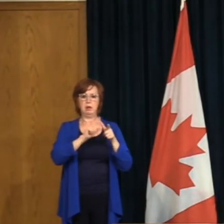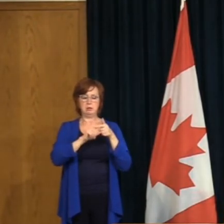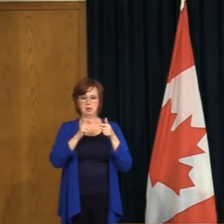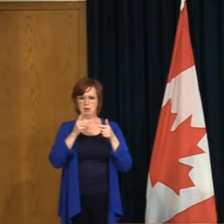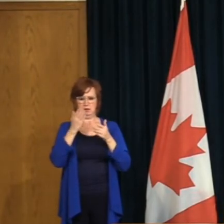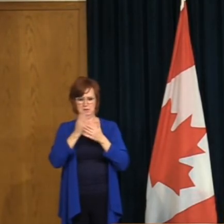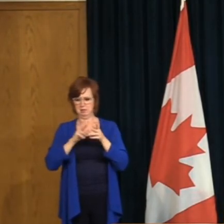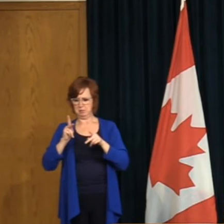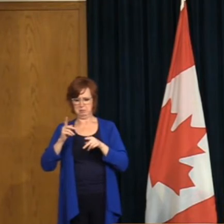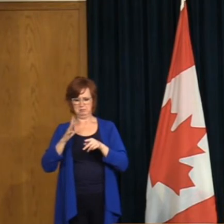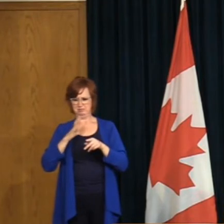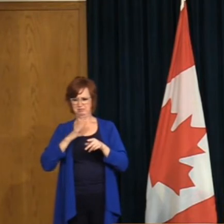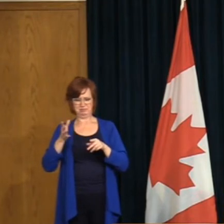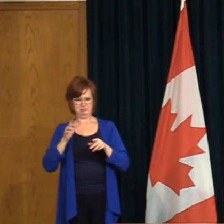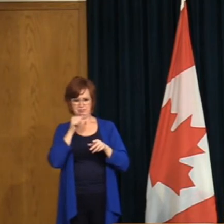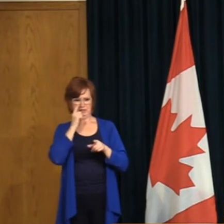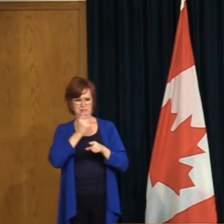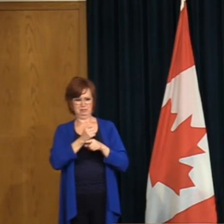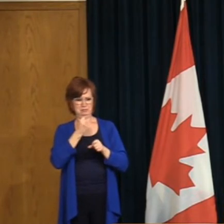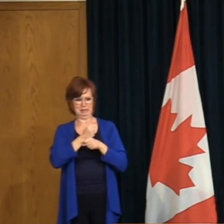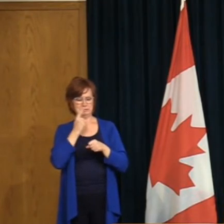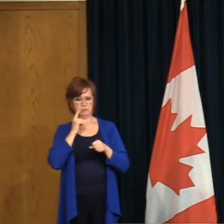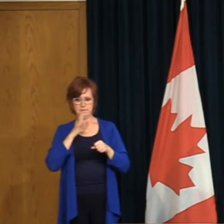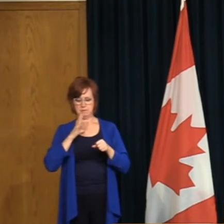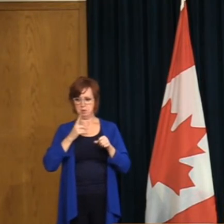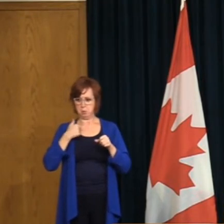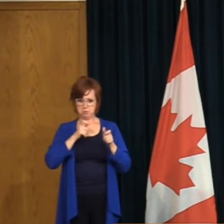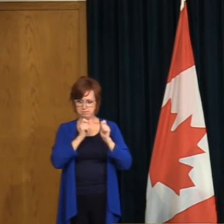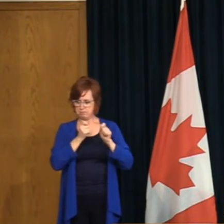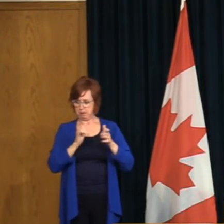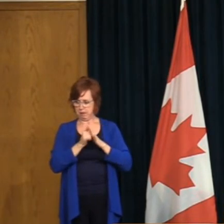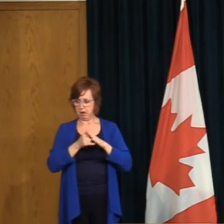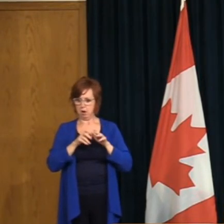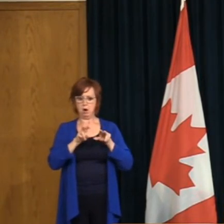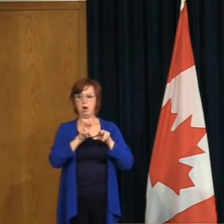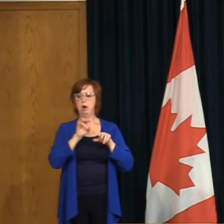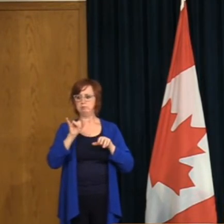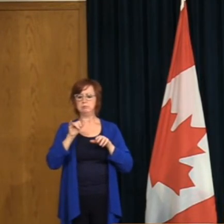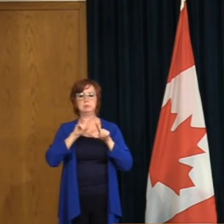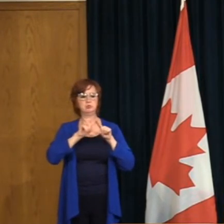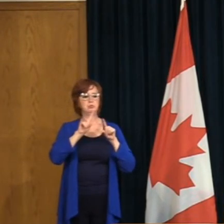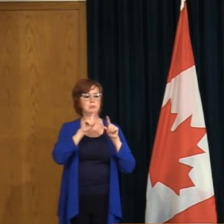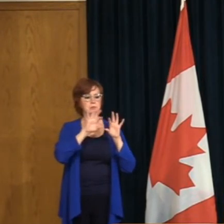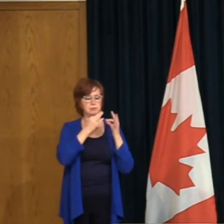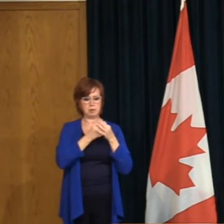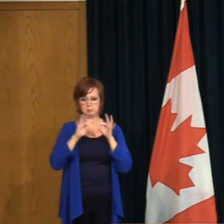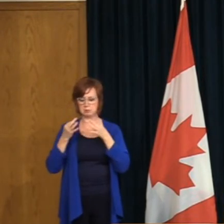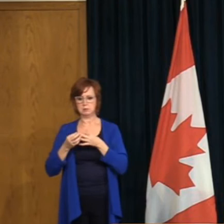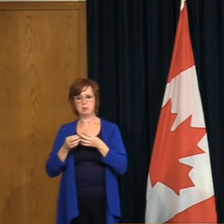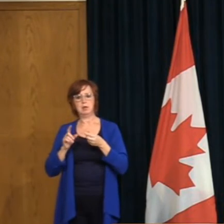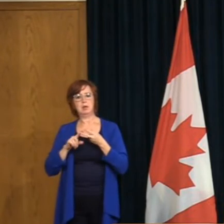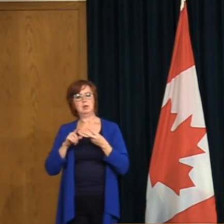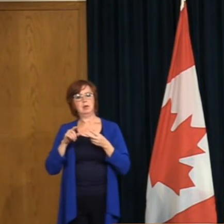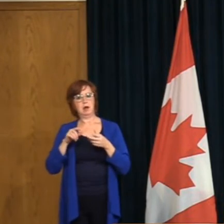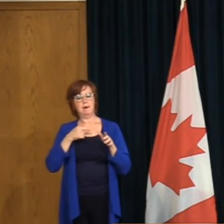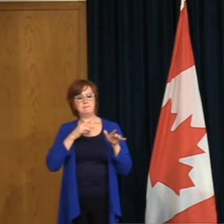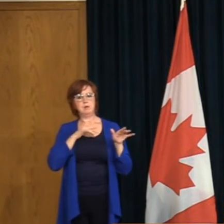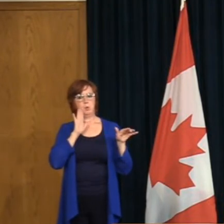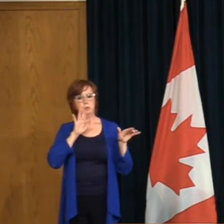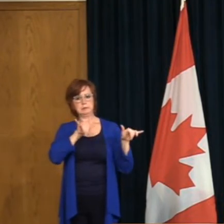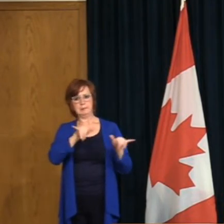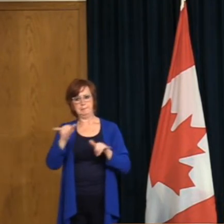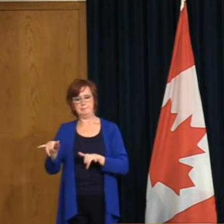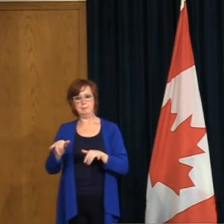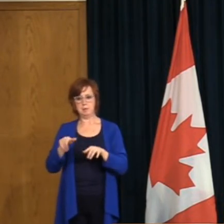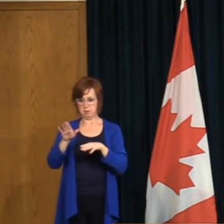I've heard, is they look at their own setting and make plans that work for them in their layout, And I think that's really important, that a lot of these guidelines